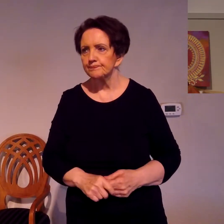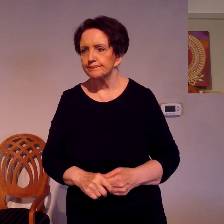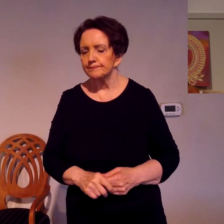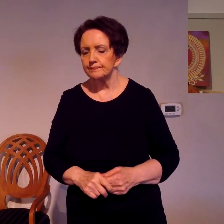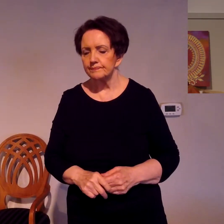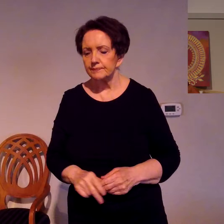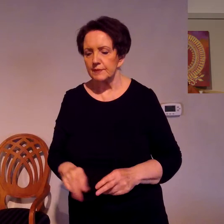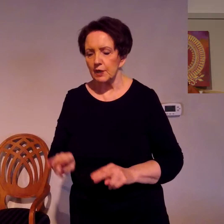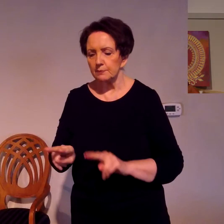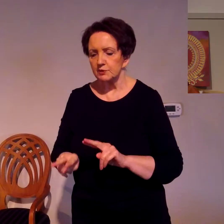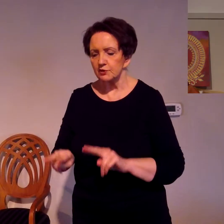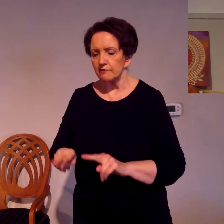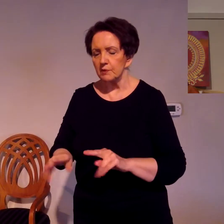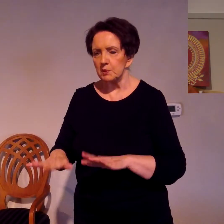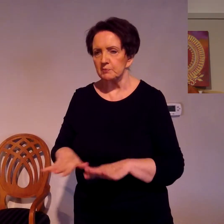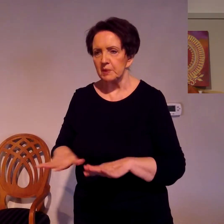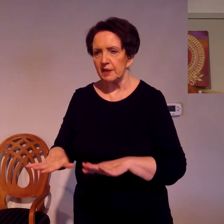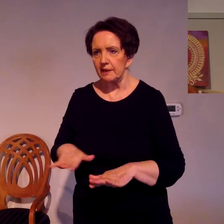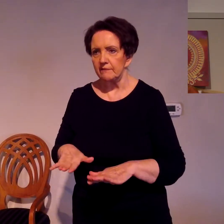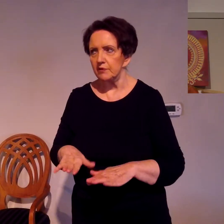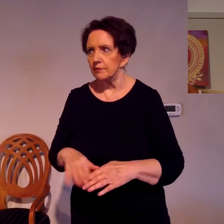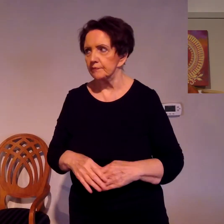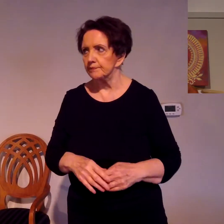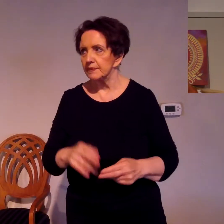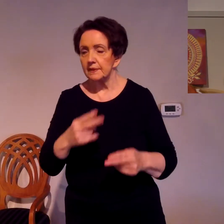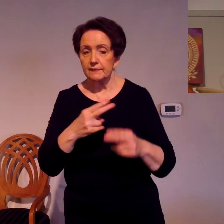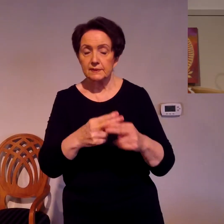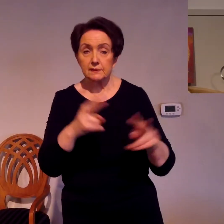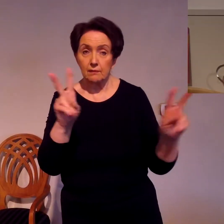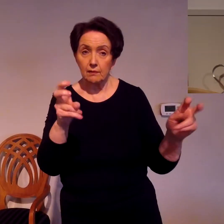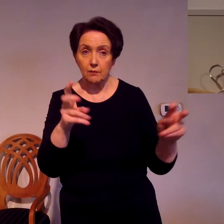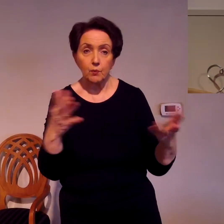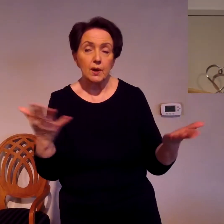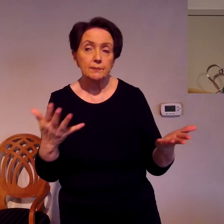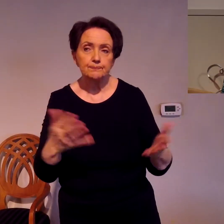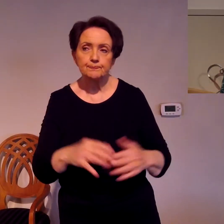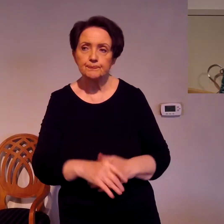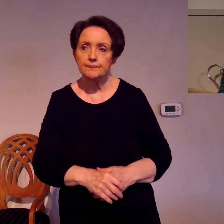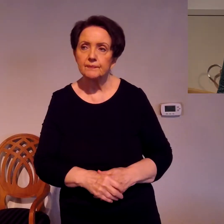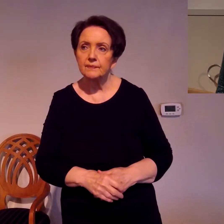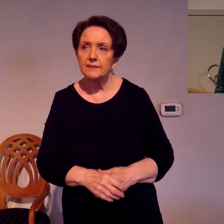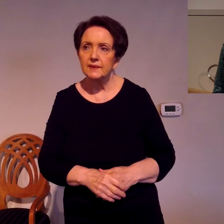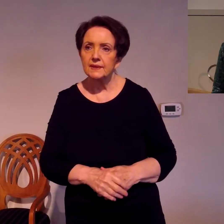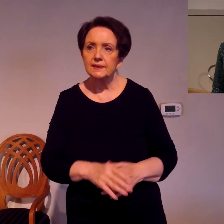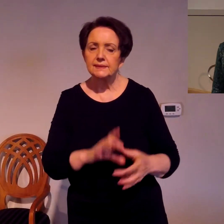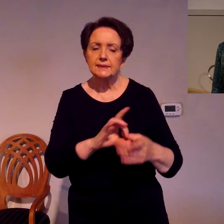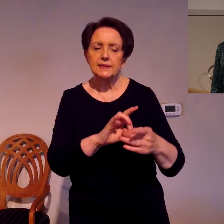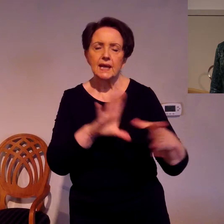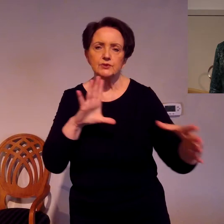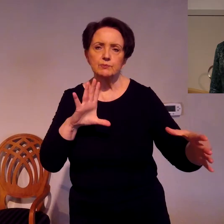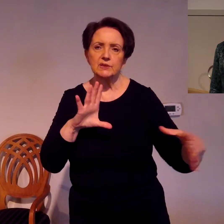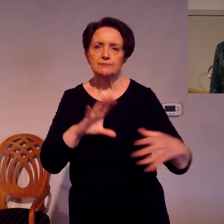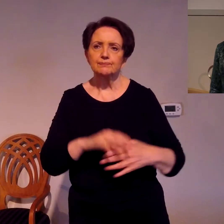Observable behavior. Do you know what we call that in spirituality? We call that detachment.